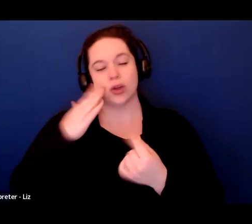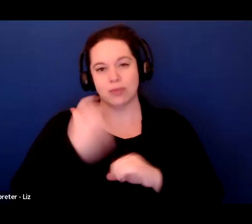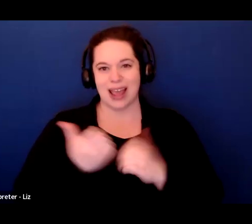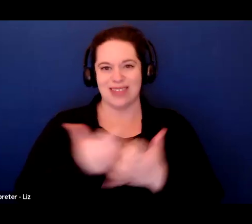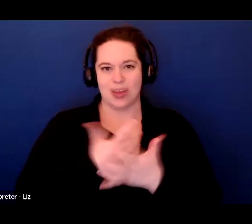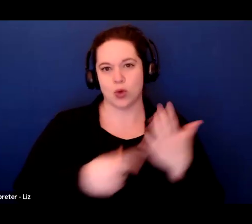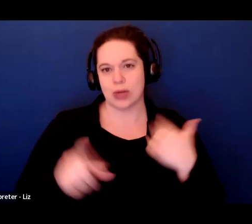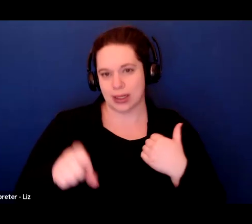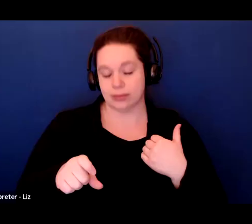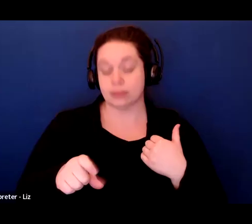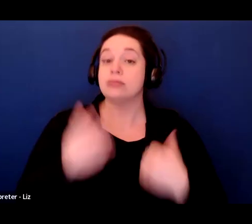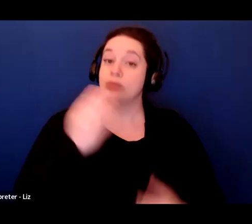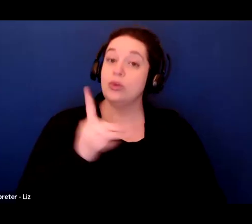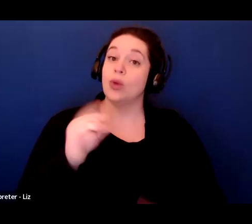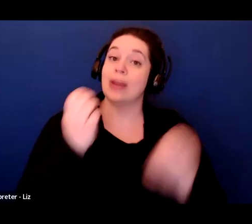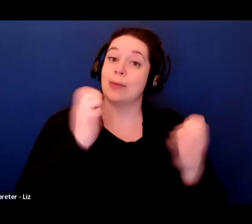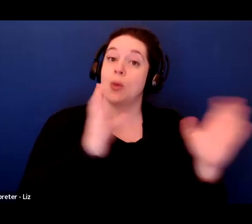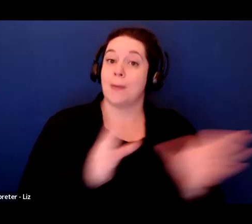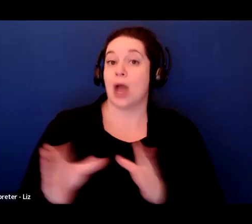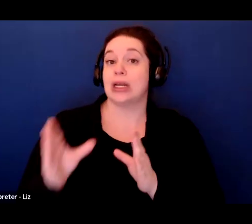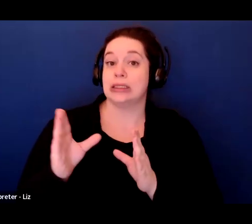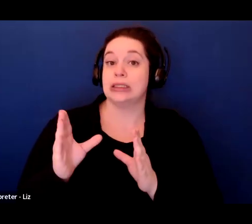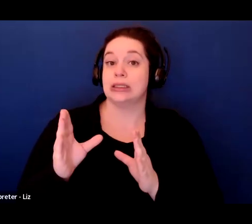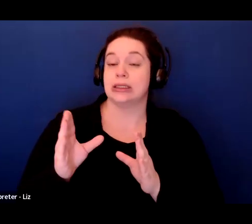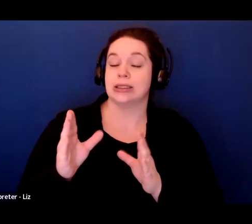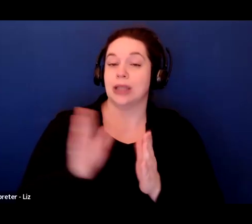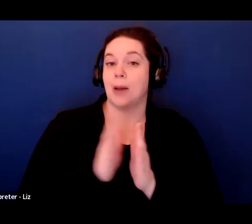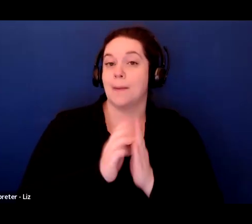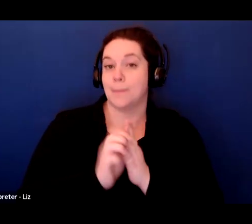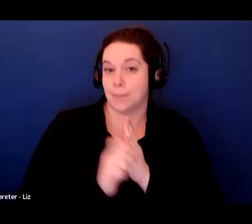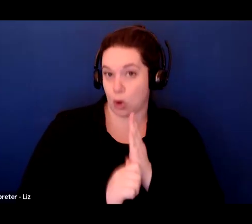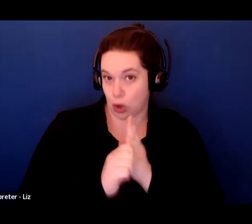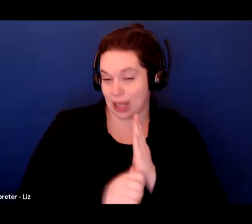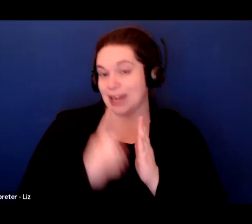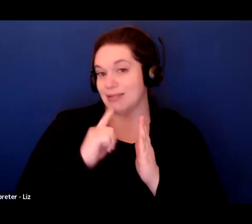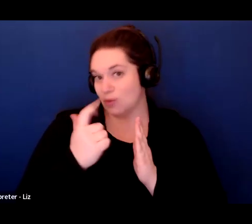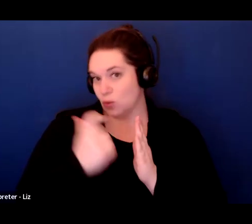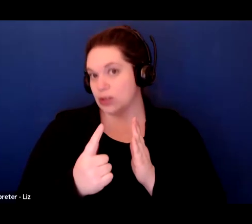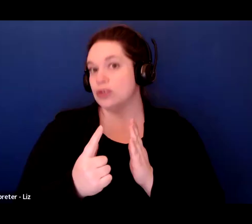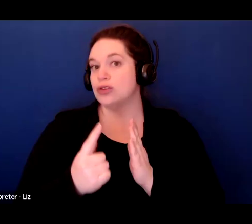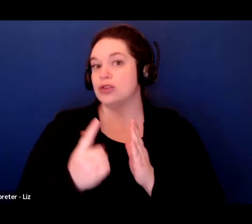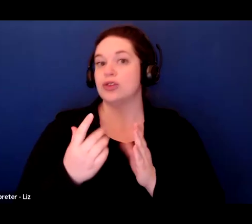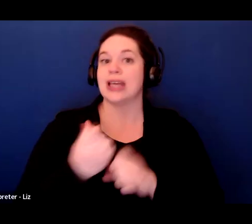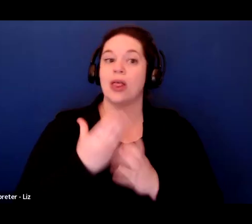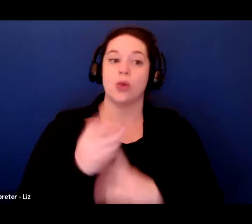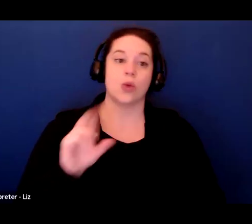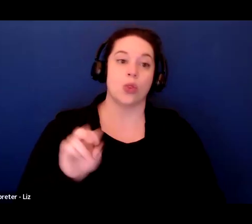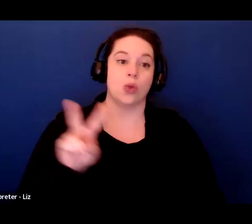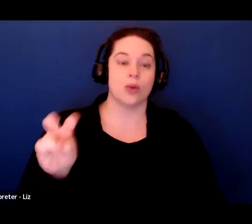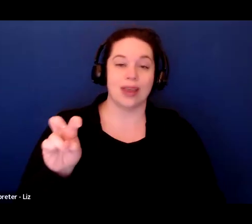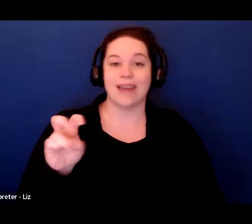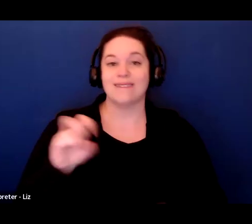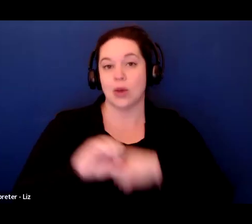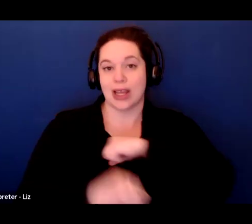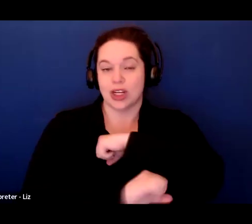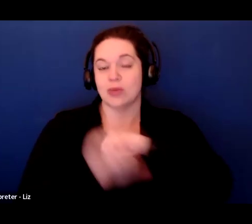we have an emergency preparedness booklet. It's one of those booklets that I tell everybody to get through the Reeve Foundation. It's really quite